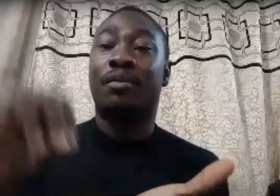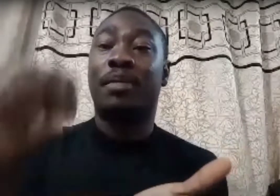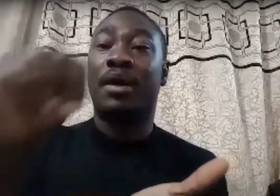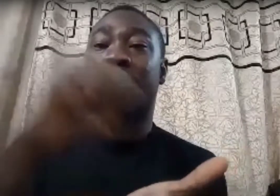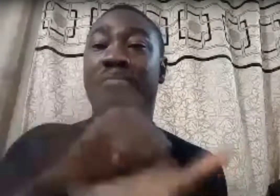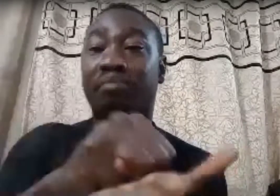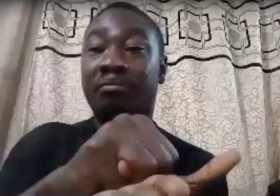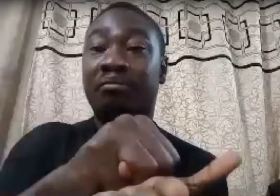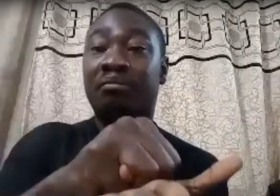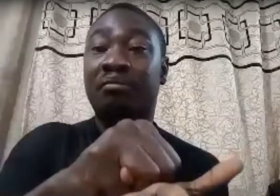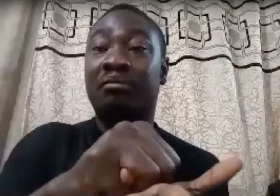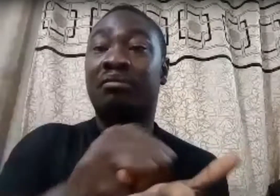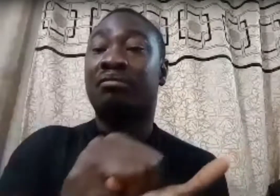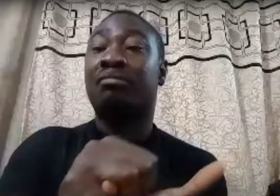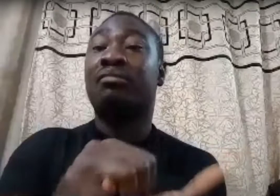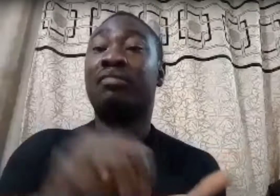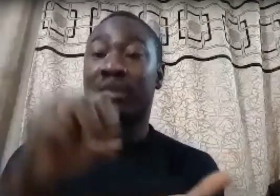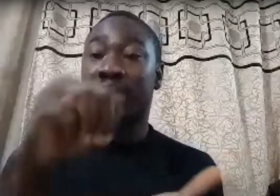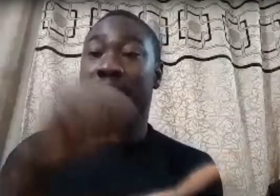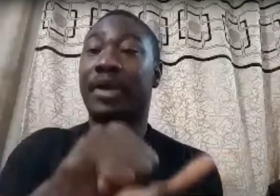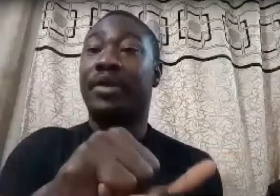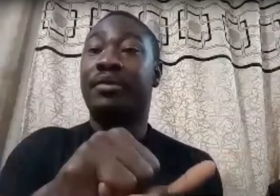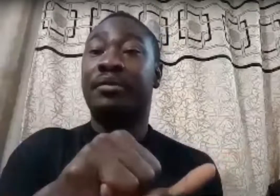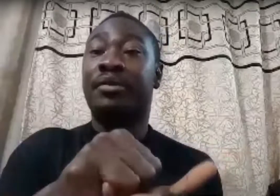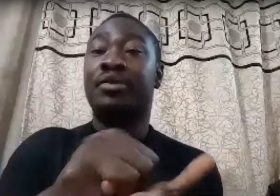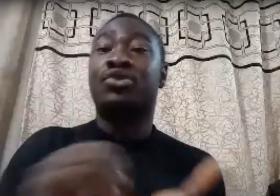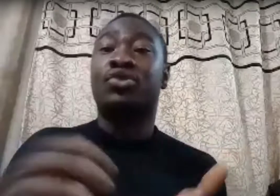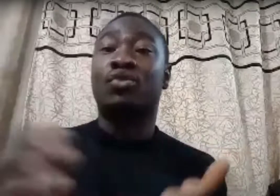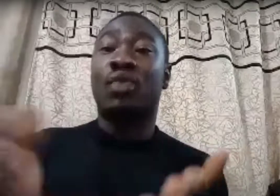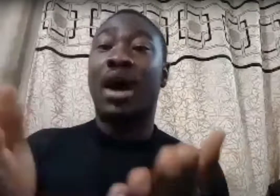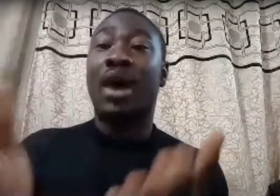Million. So how then do you sign 1